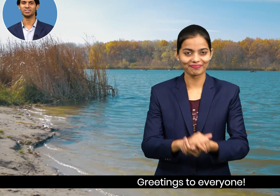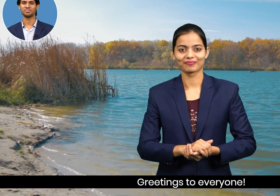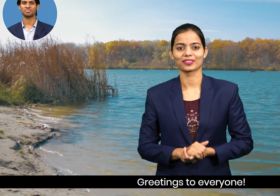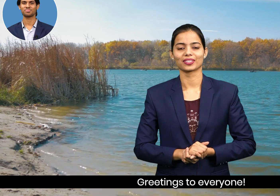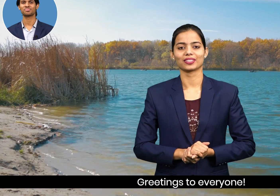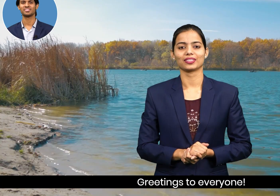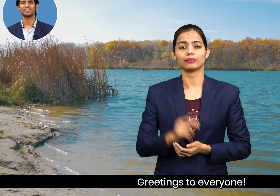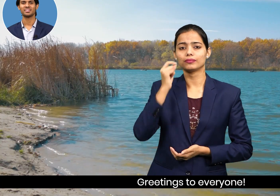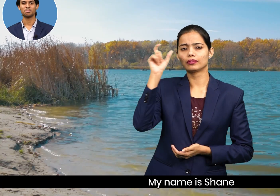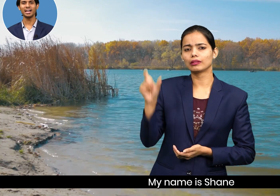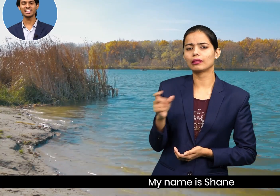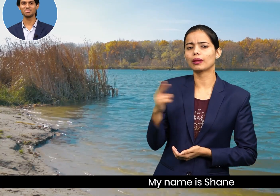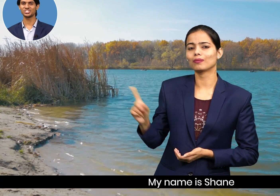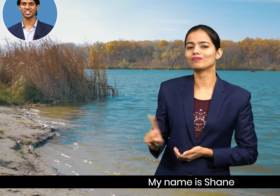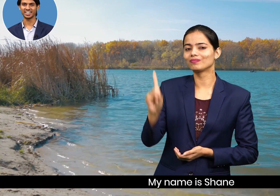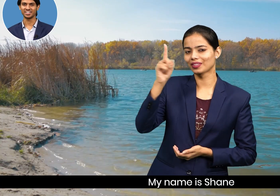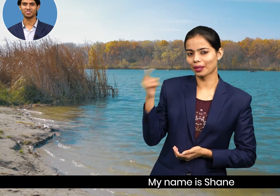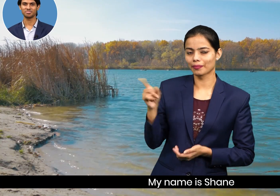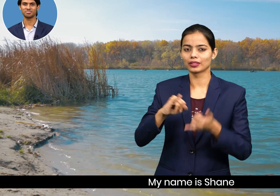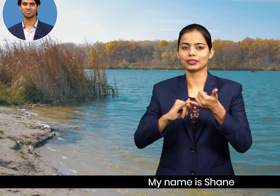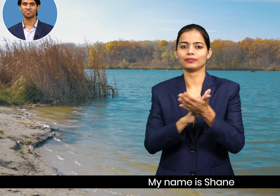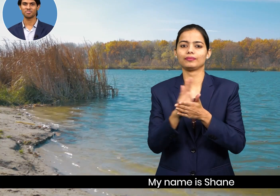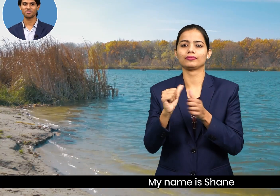Greetings to everyone. My name is Shane.